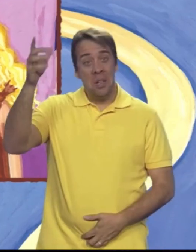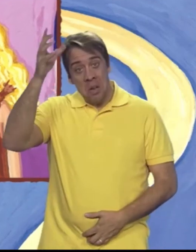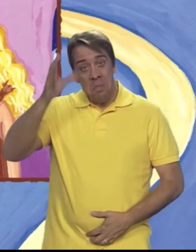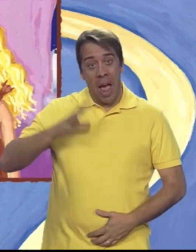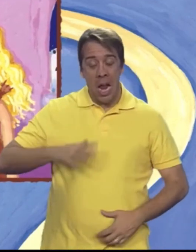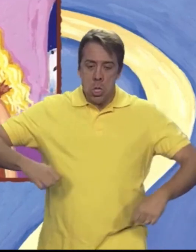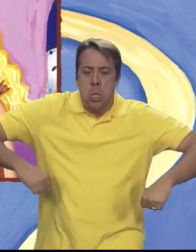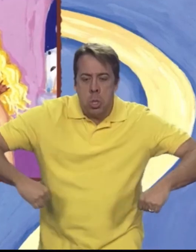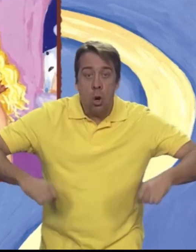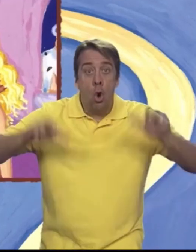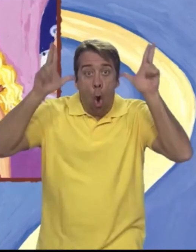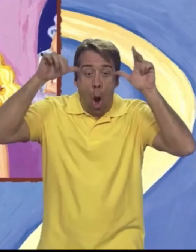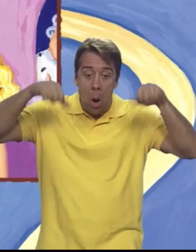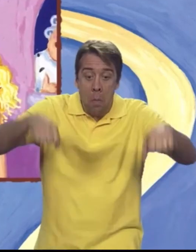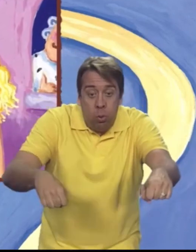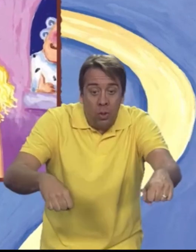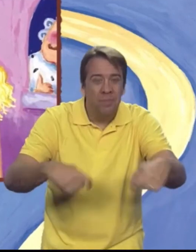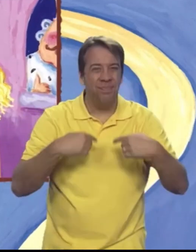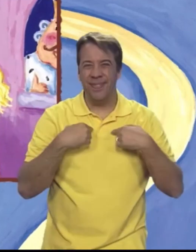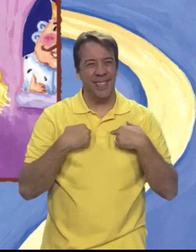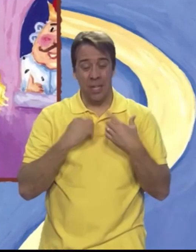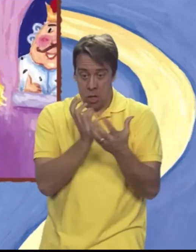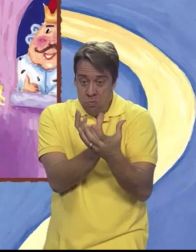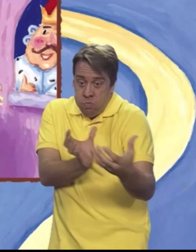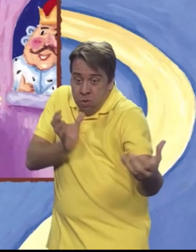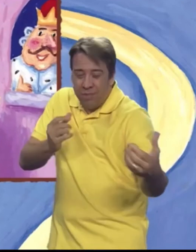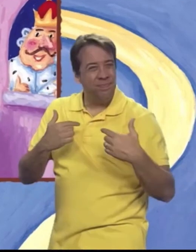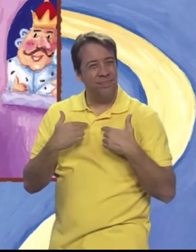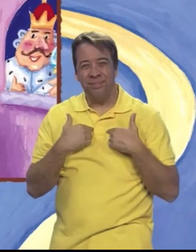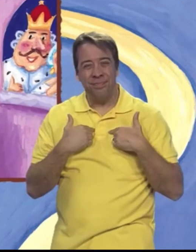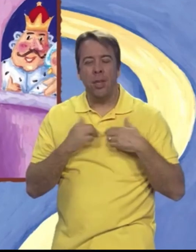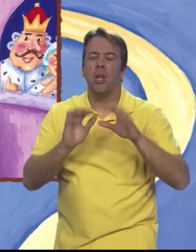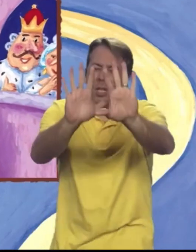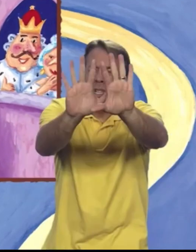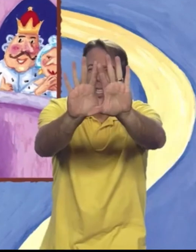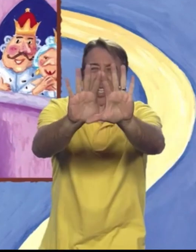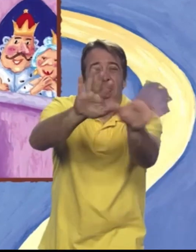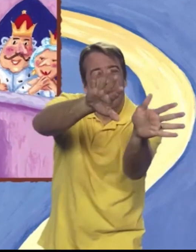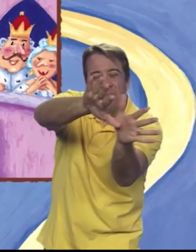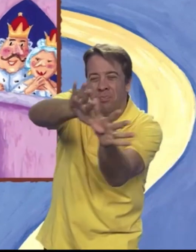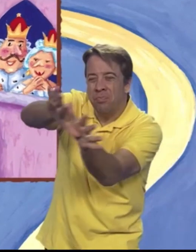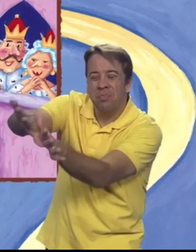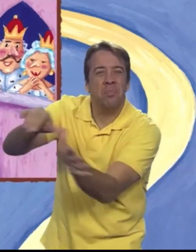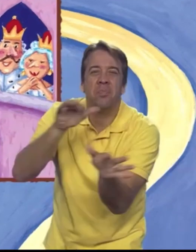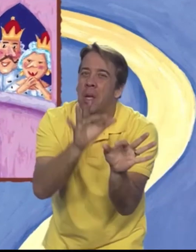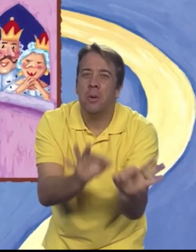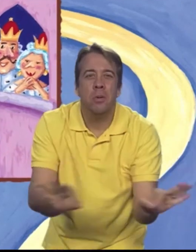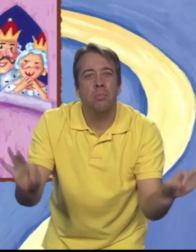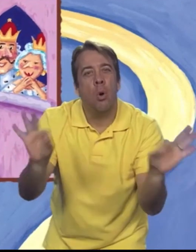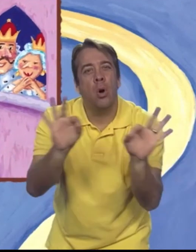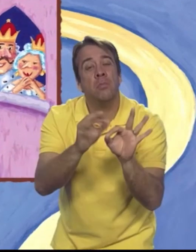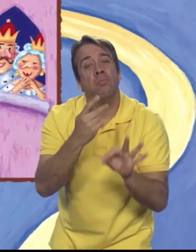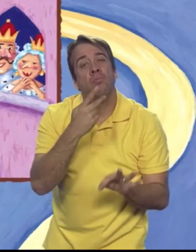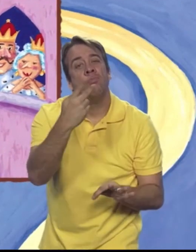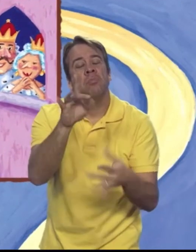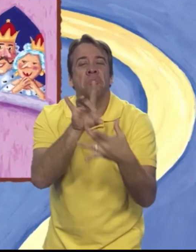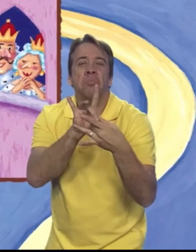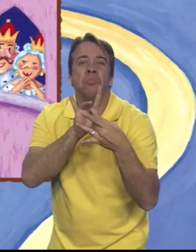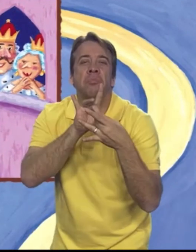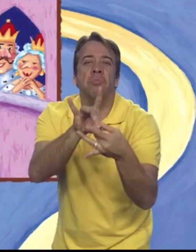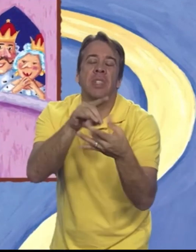footman. It doesn't matter, replied the prince. As long as you can talk and dance like last night, we'll have lots